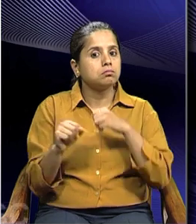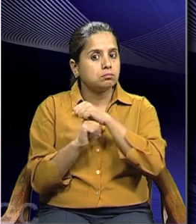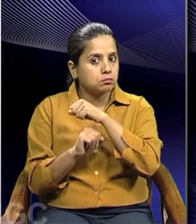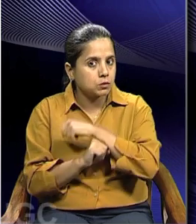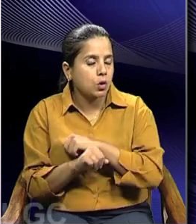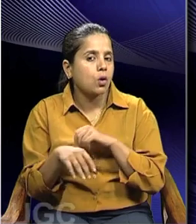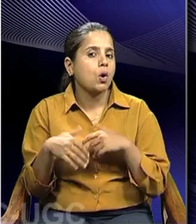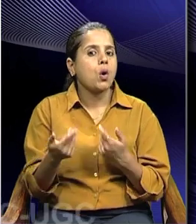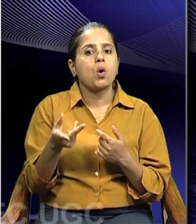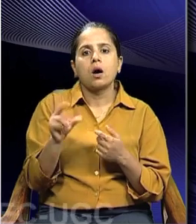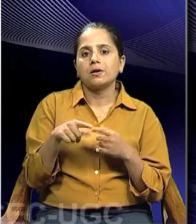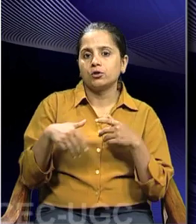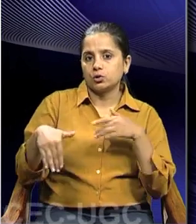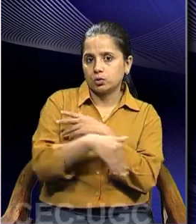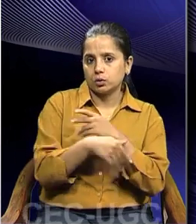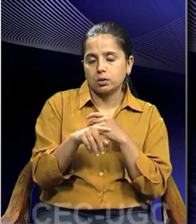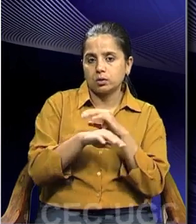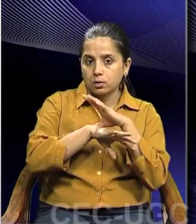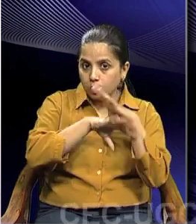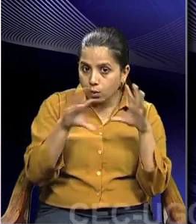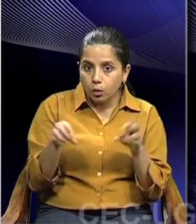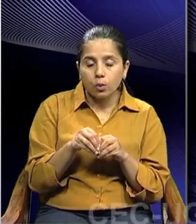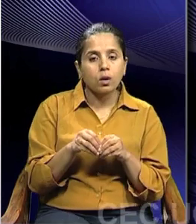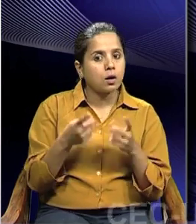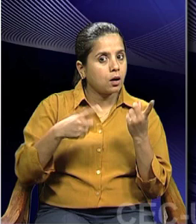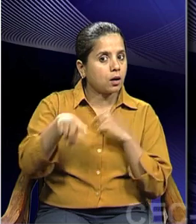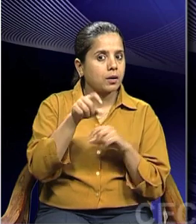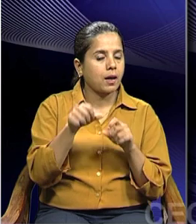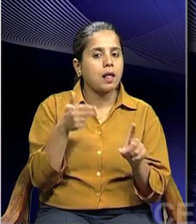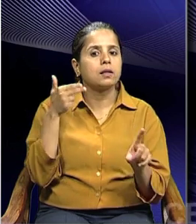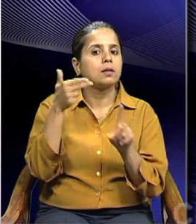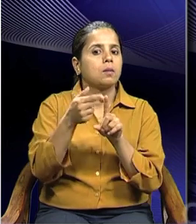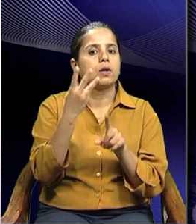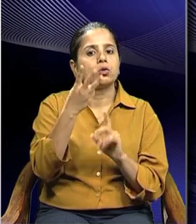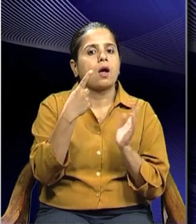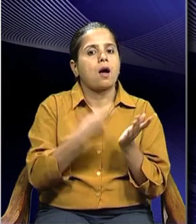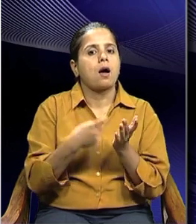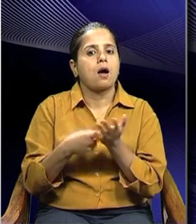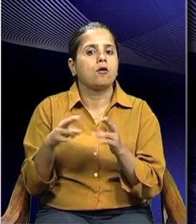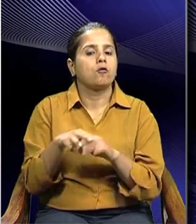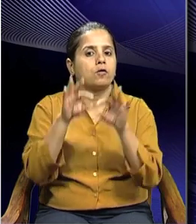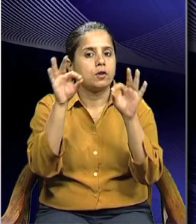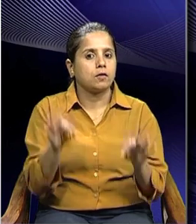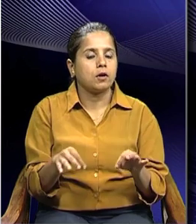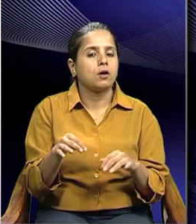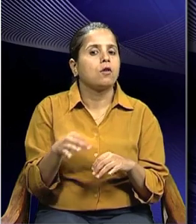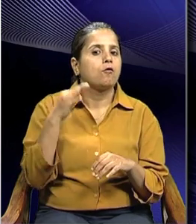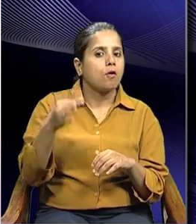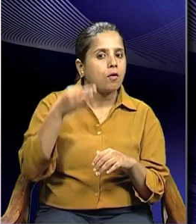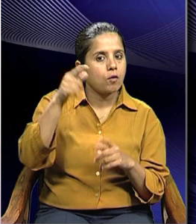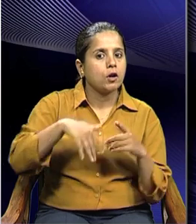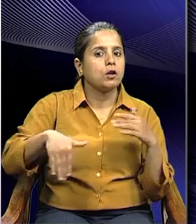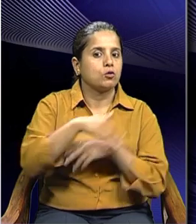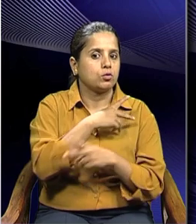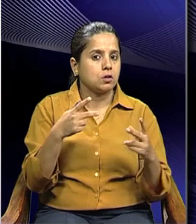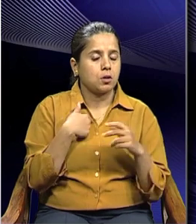re-engineering, these 3, when they are combined together, they can be called as 3 R framework of forward engineering. So, we